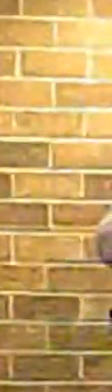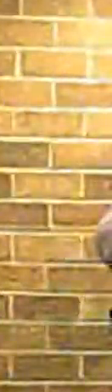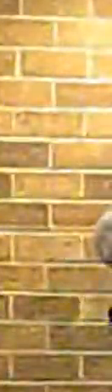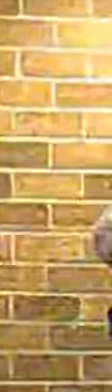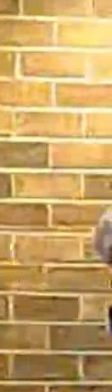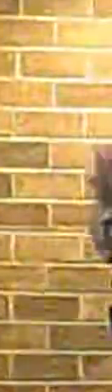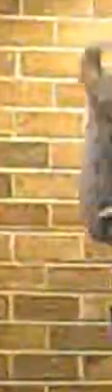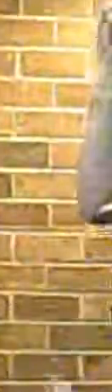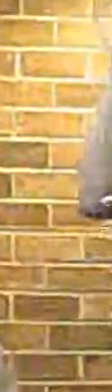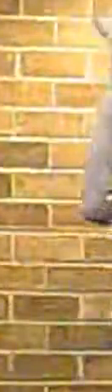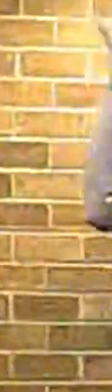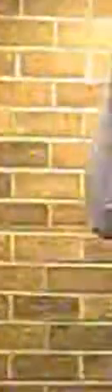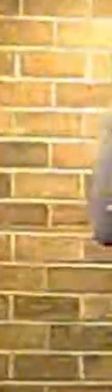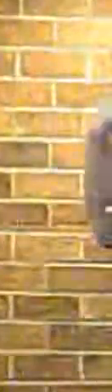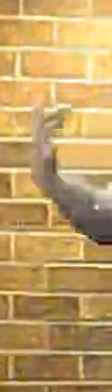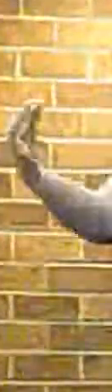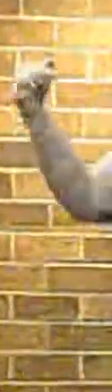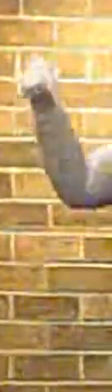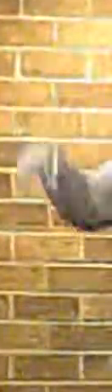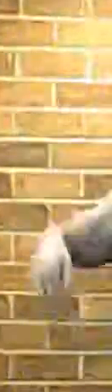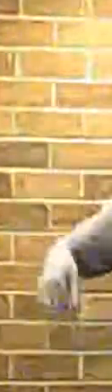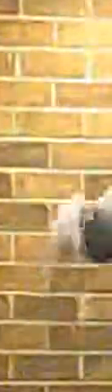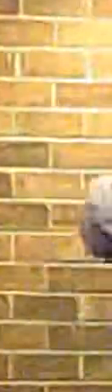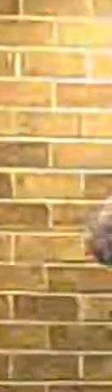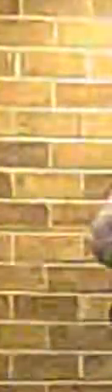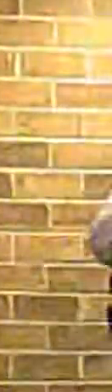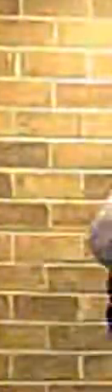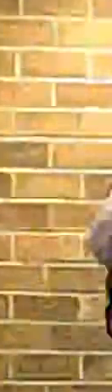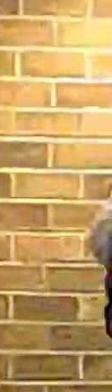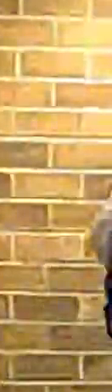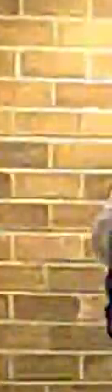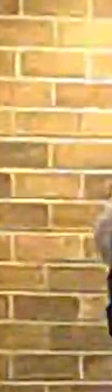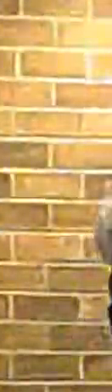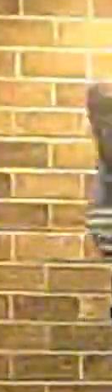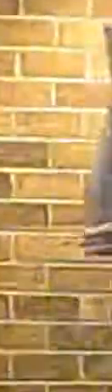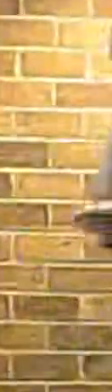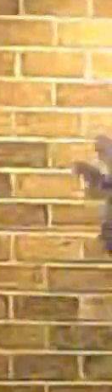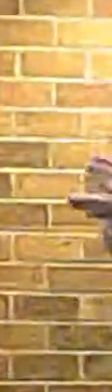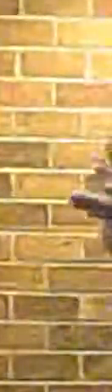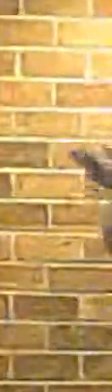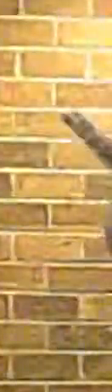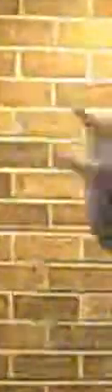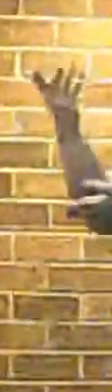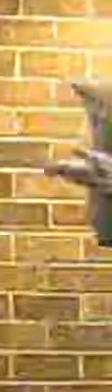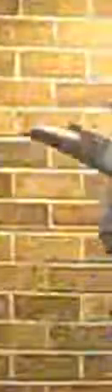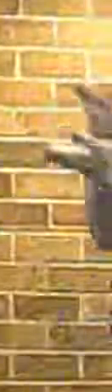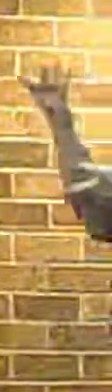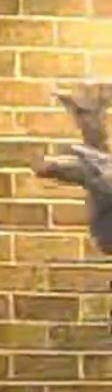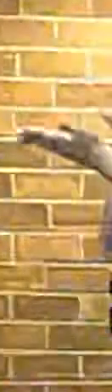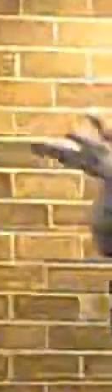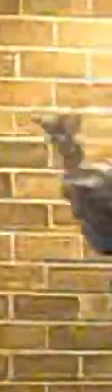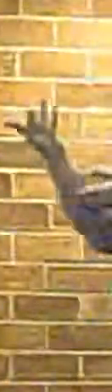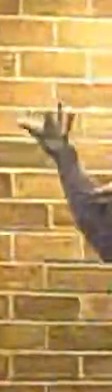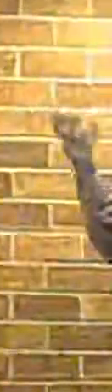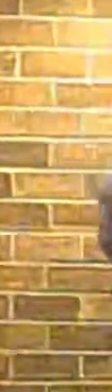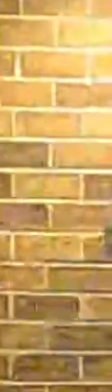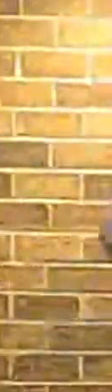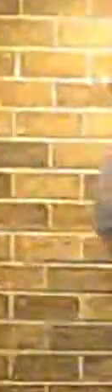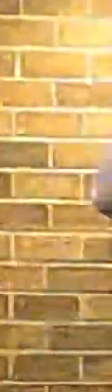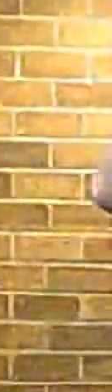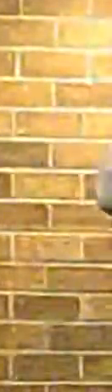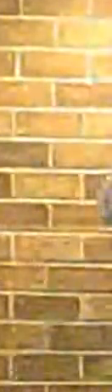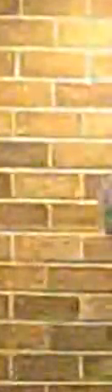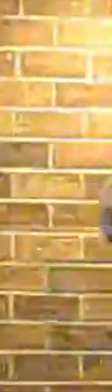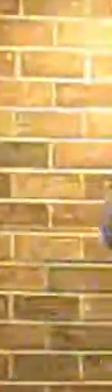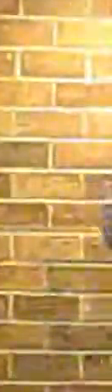We would have a proper consultation where you know that you've had conversations with the